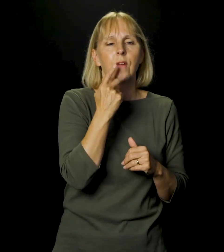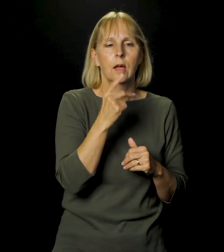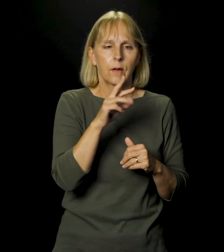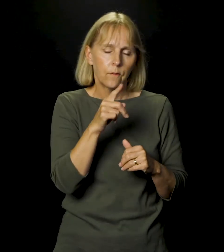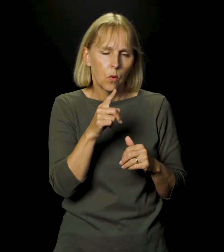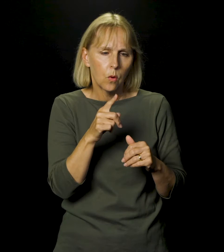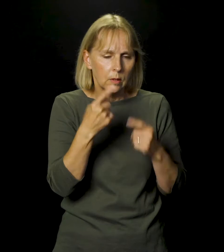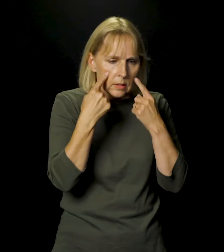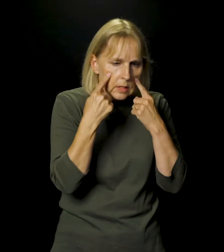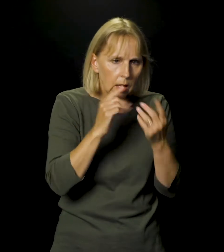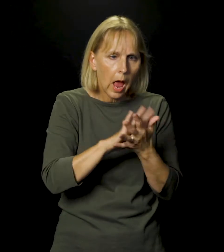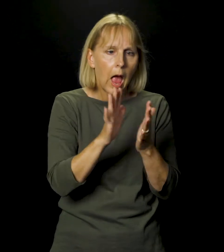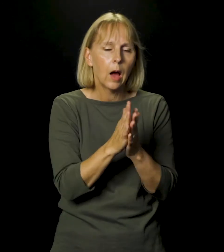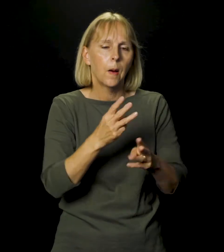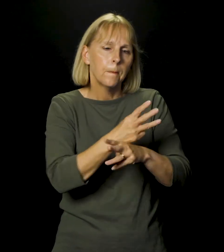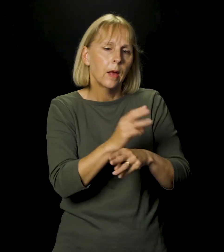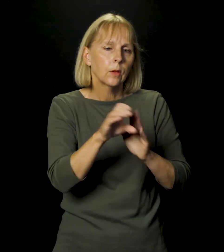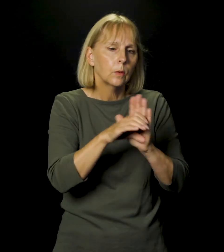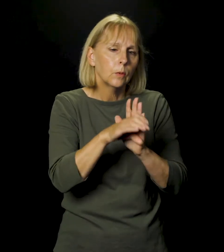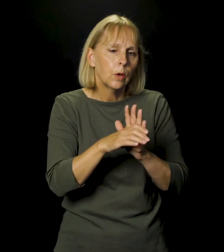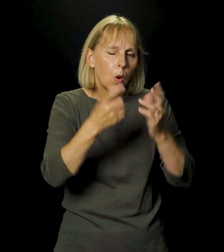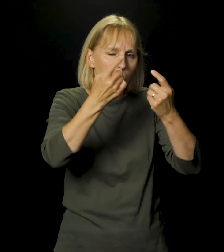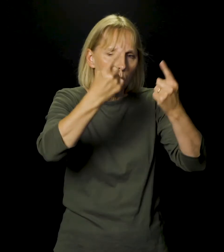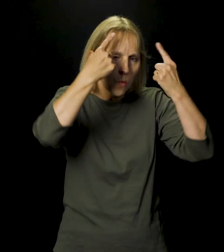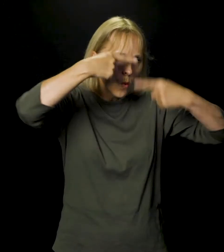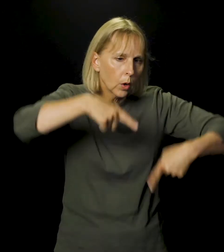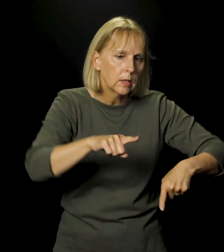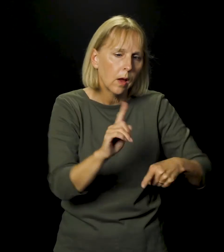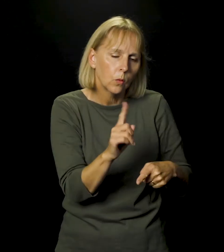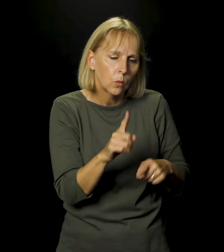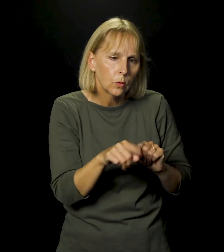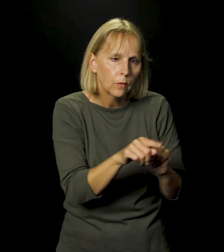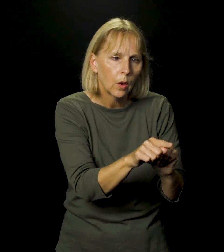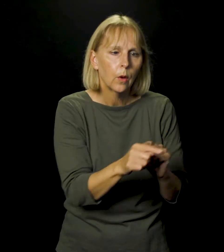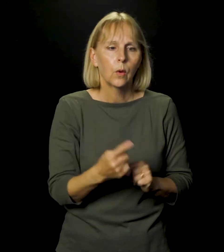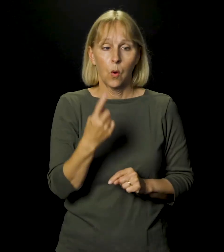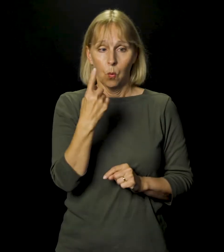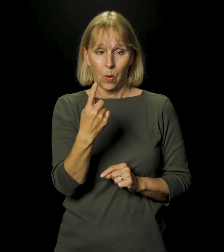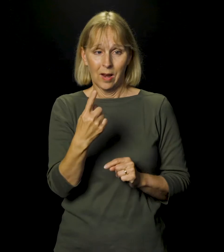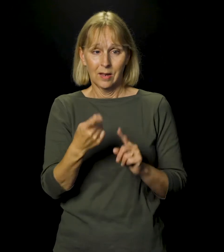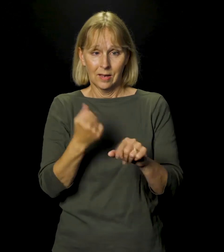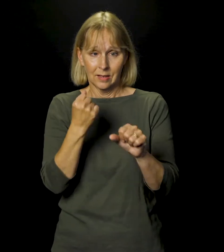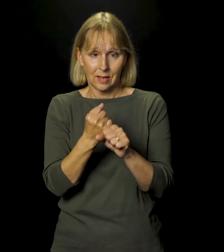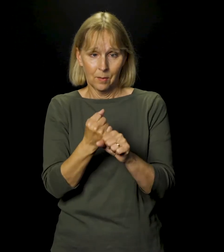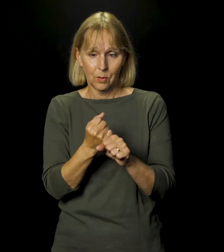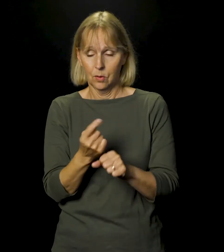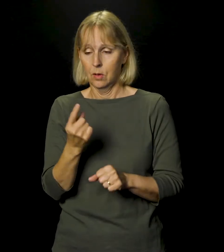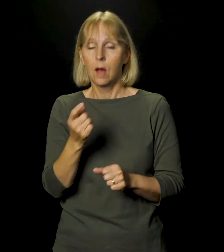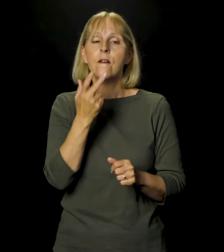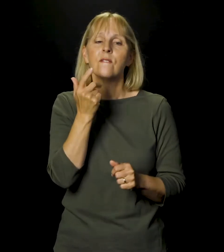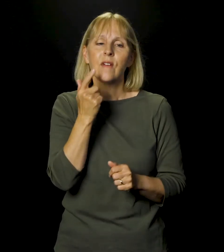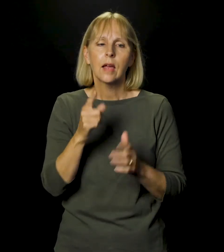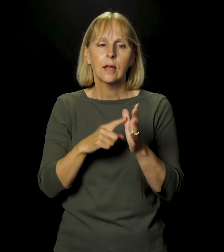says, in one example of an account that was designed to be interested in sad and depressing